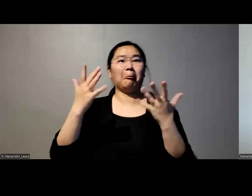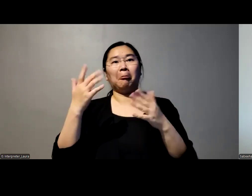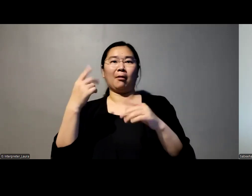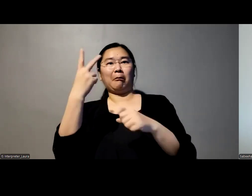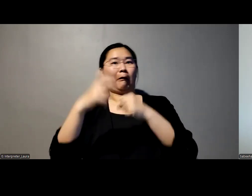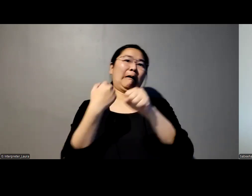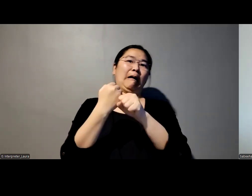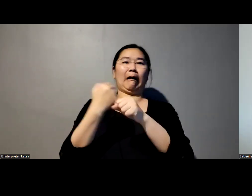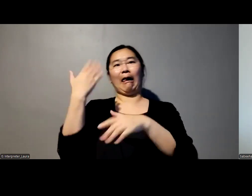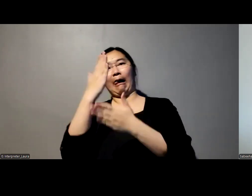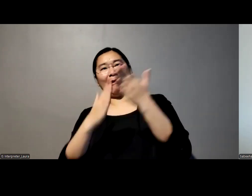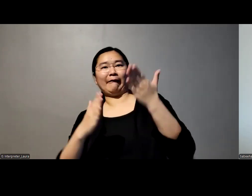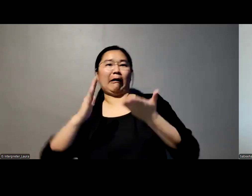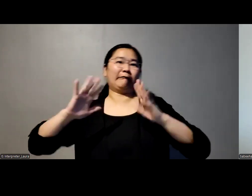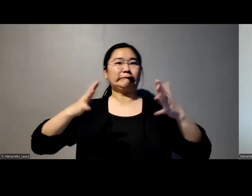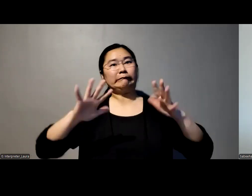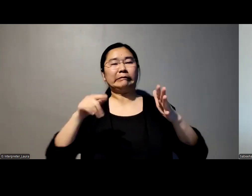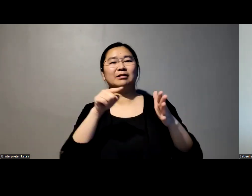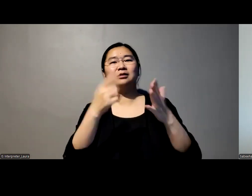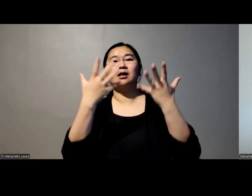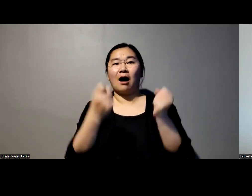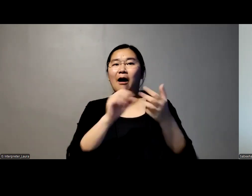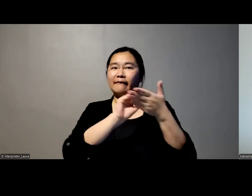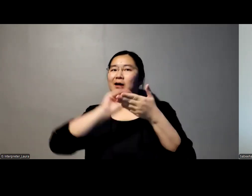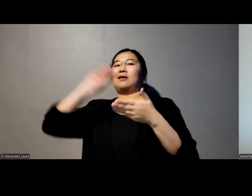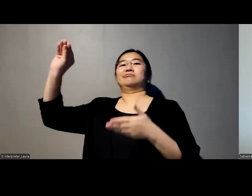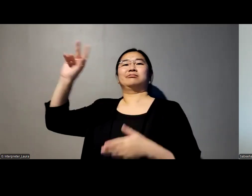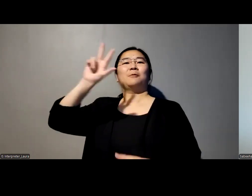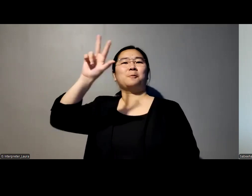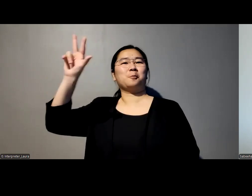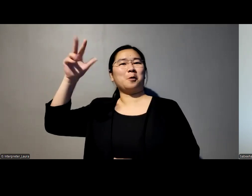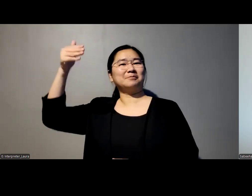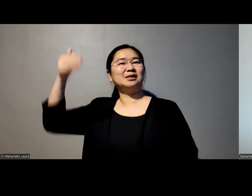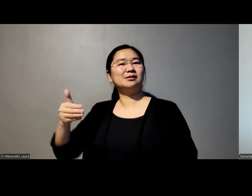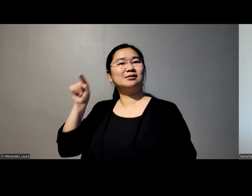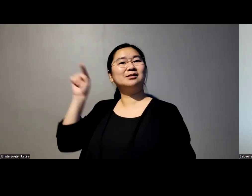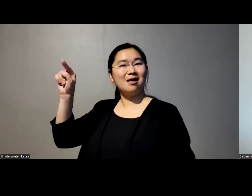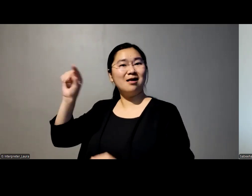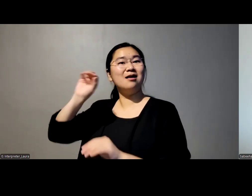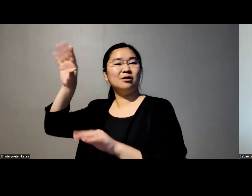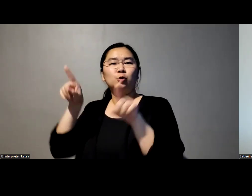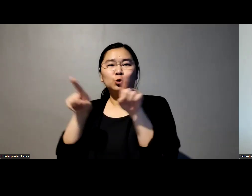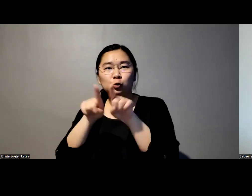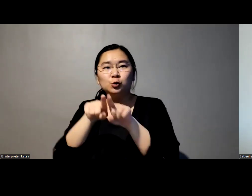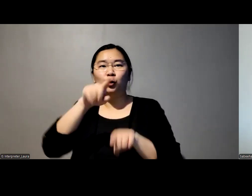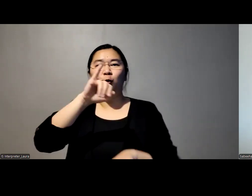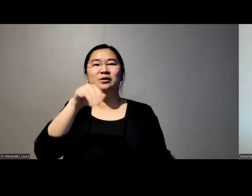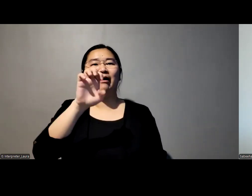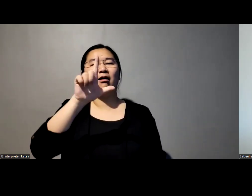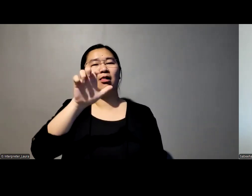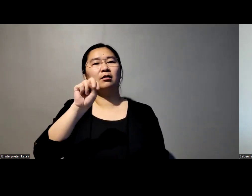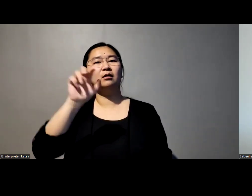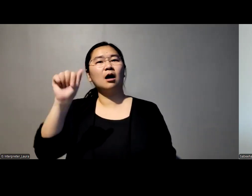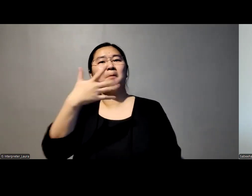more information about the work that we do, please feel free to contact us on the email address, which is provided on